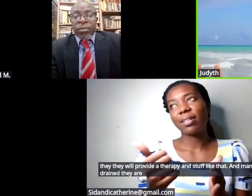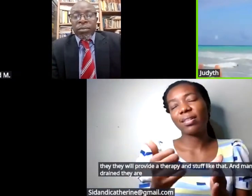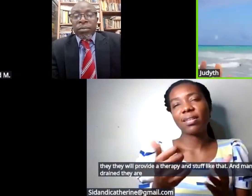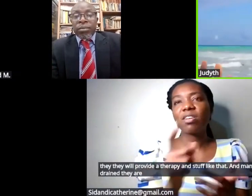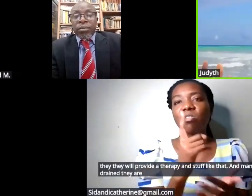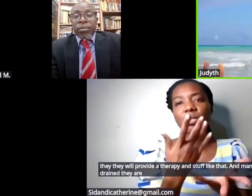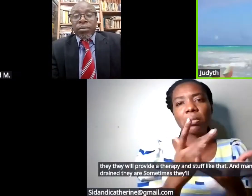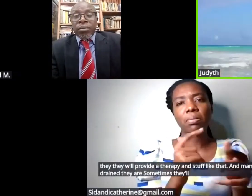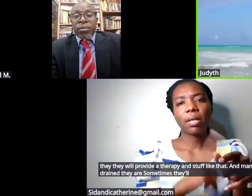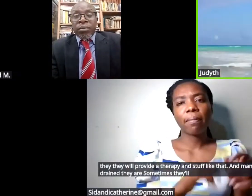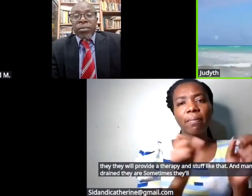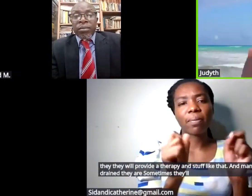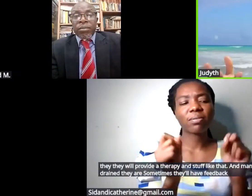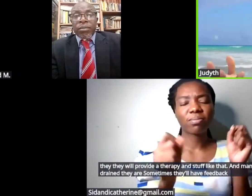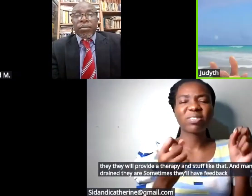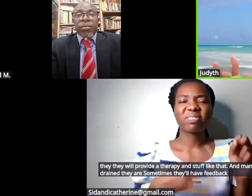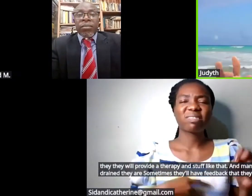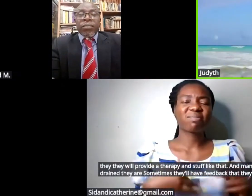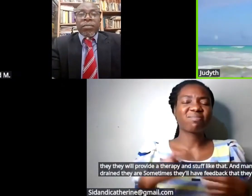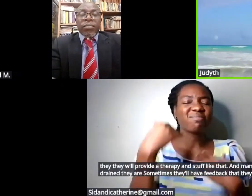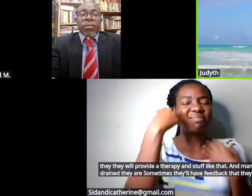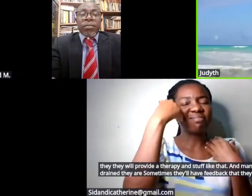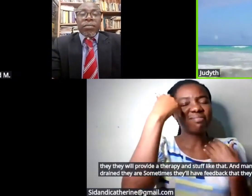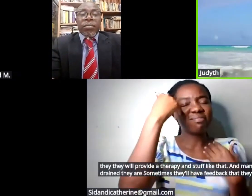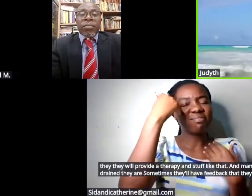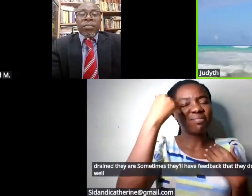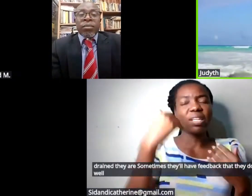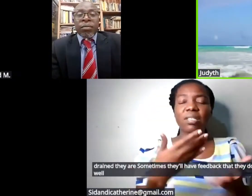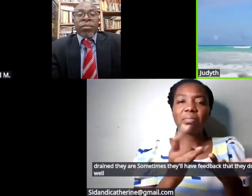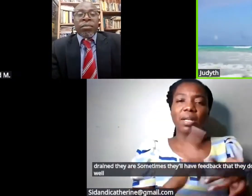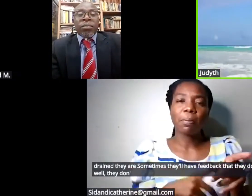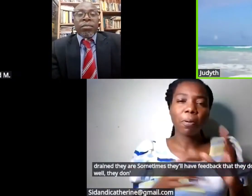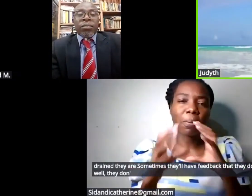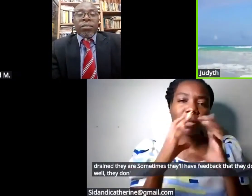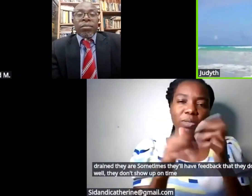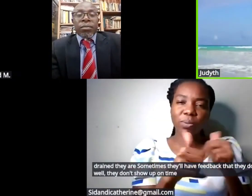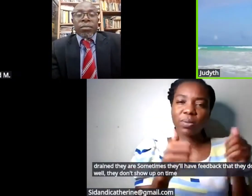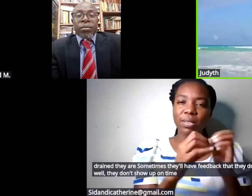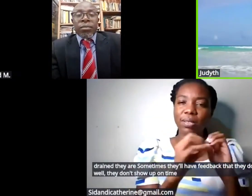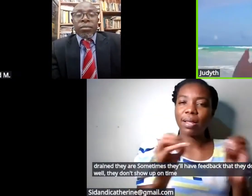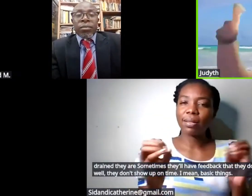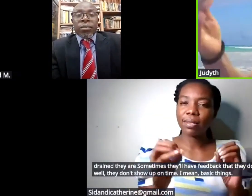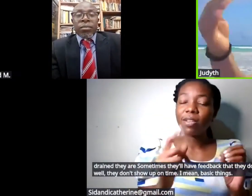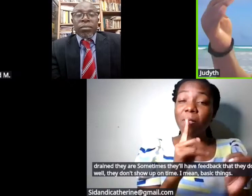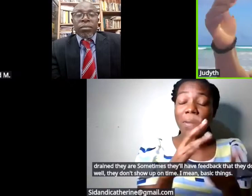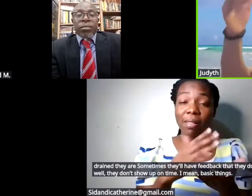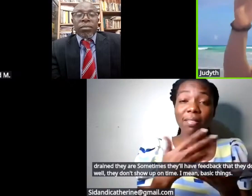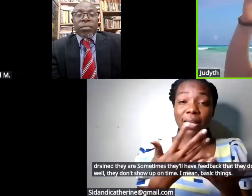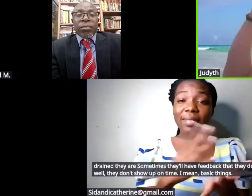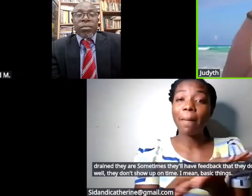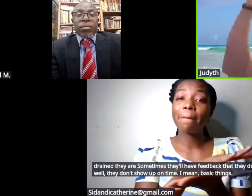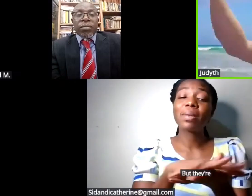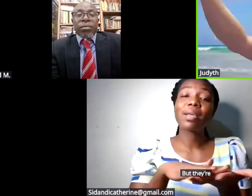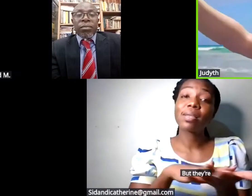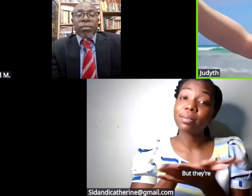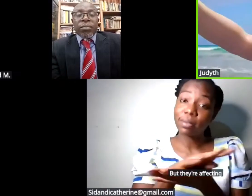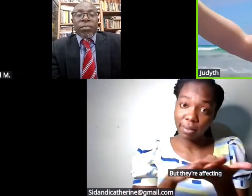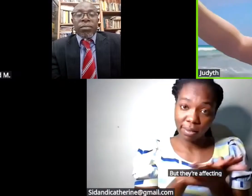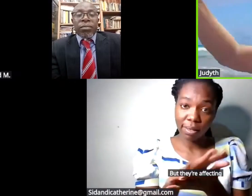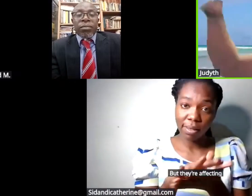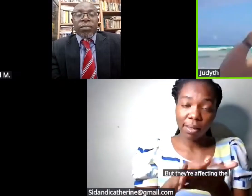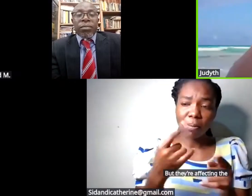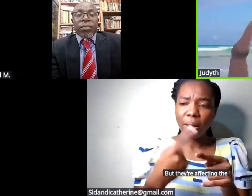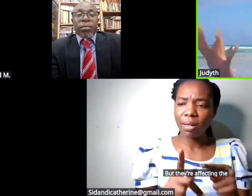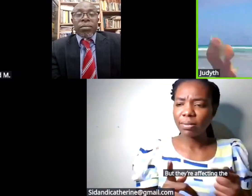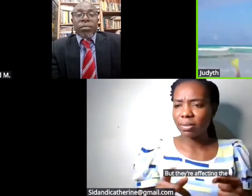have feedback that they don't communicate well, they don't show up on time. I mean, basic things, but they're affecting the client who